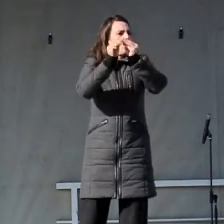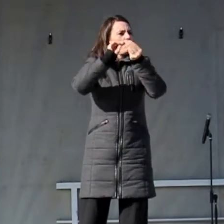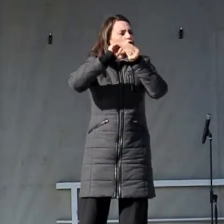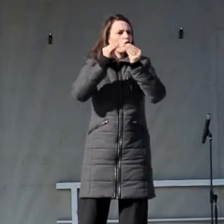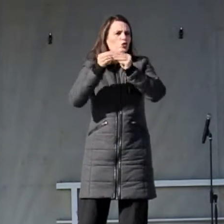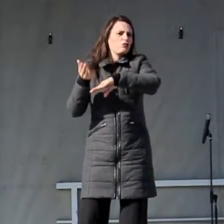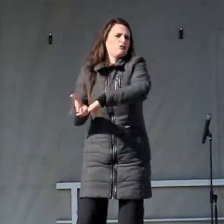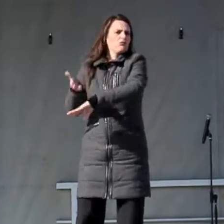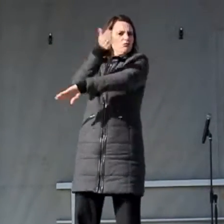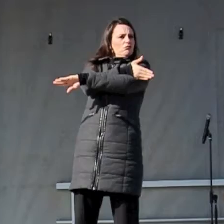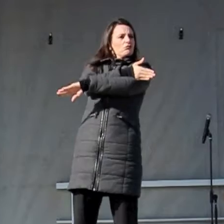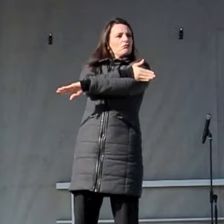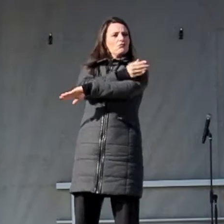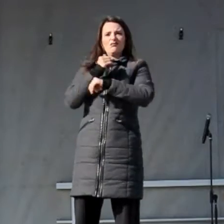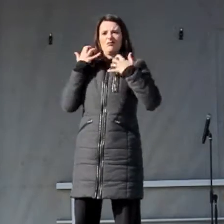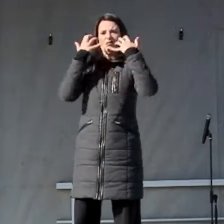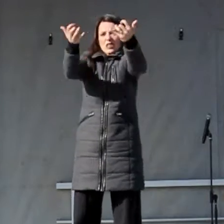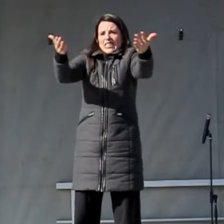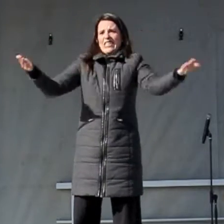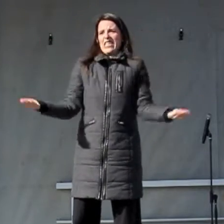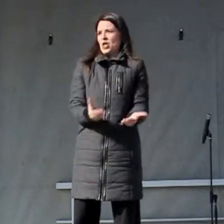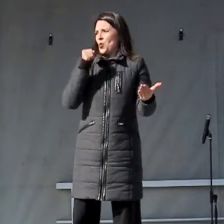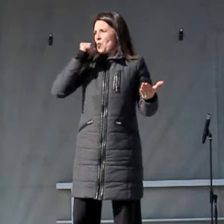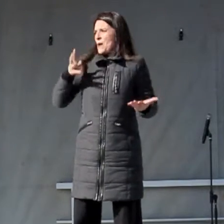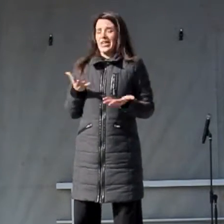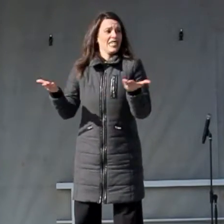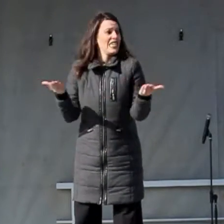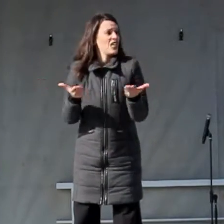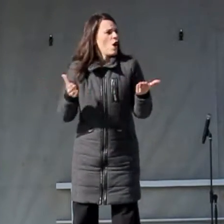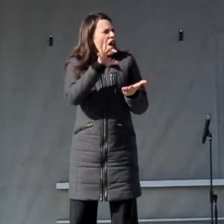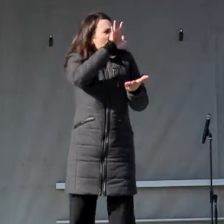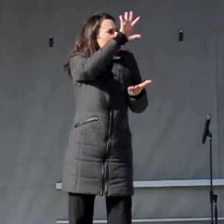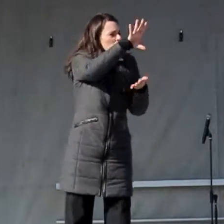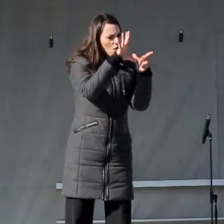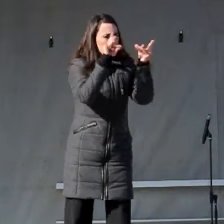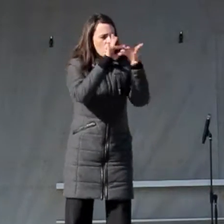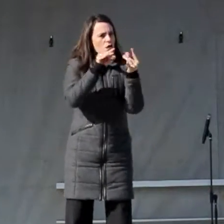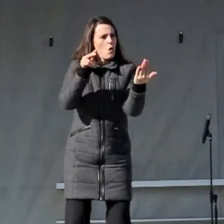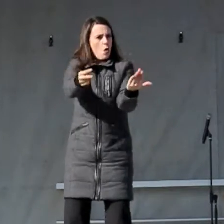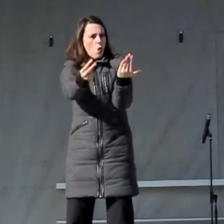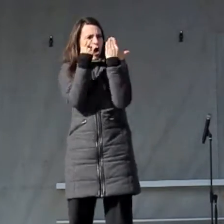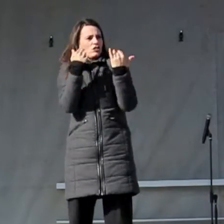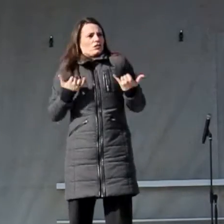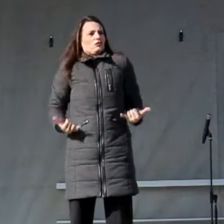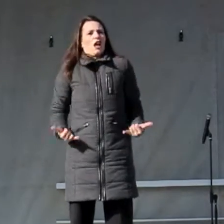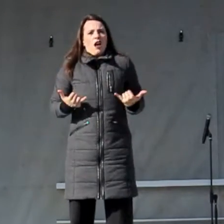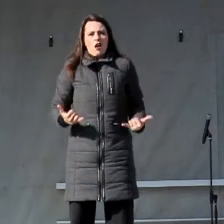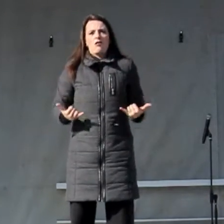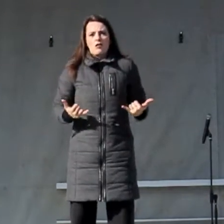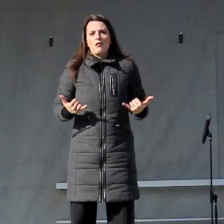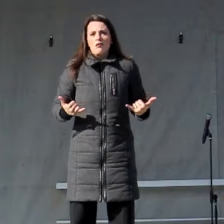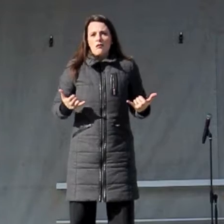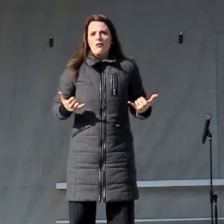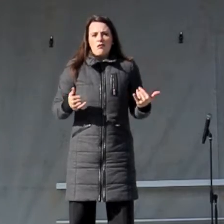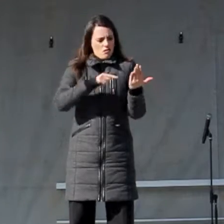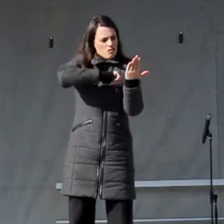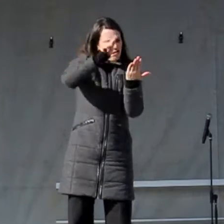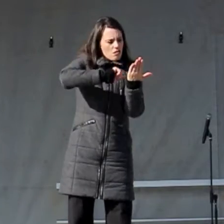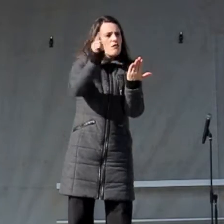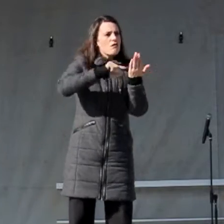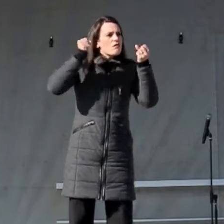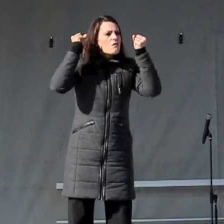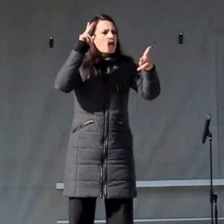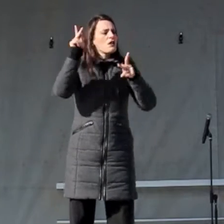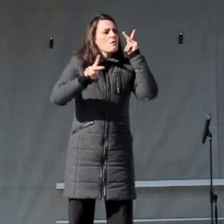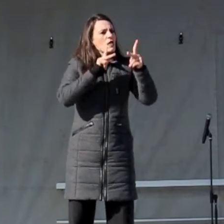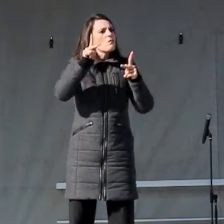change. Look at all the women here. Look at all the women on Facebook that are watching us now. Women can bring about